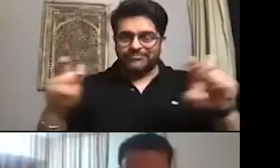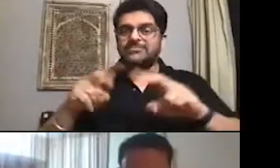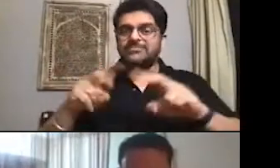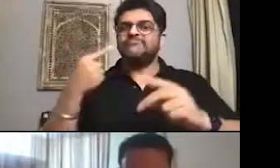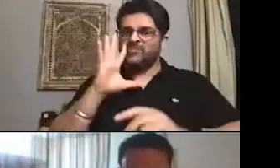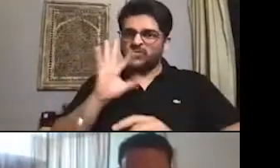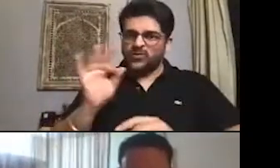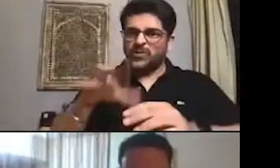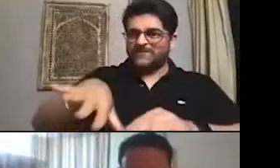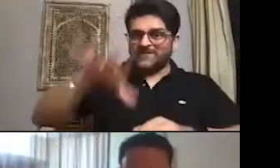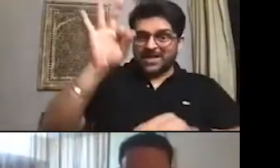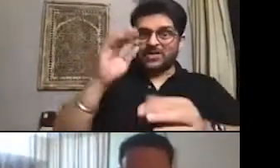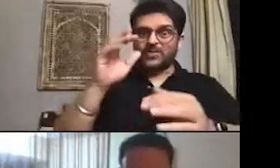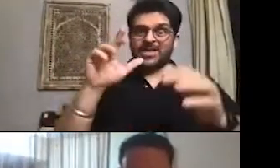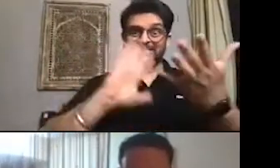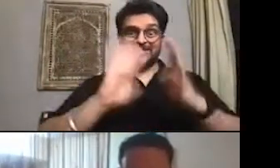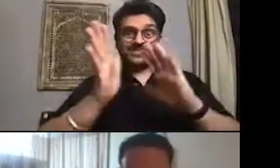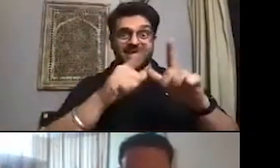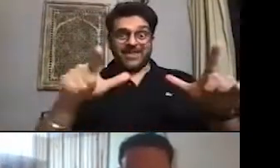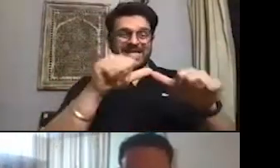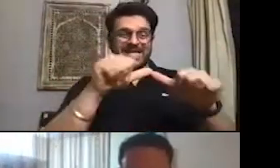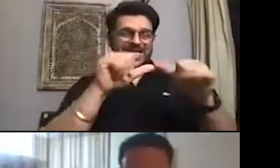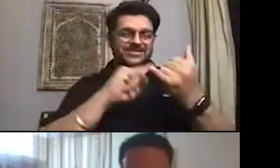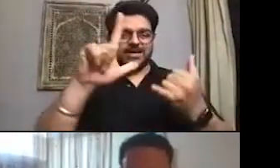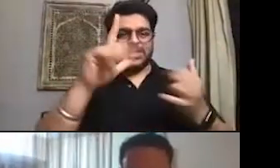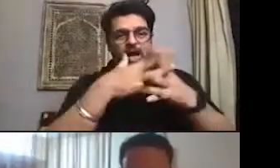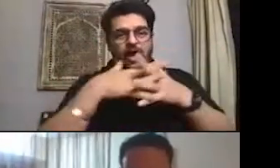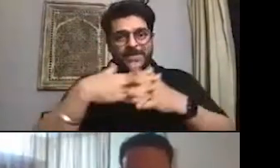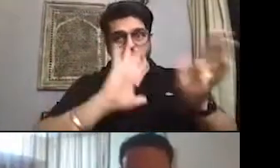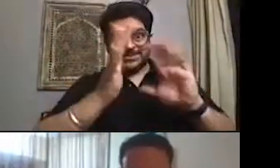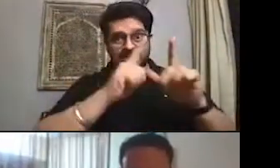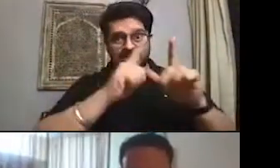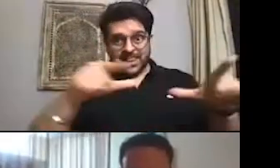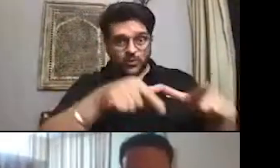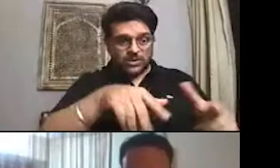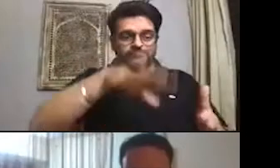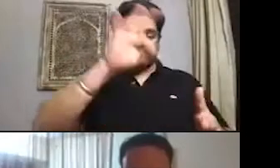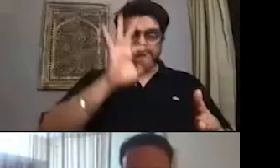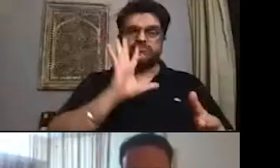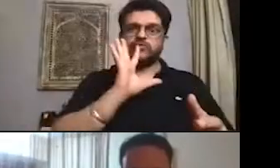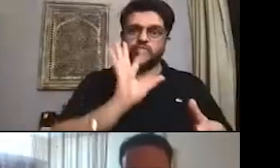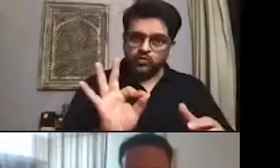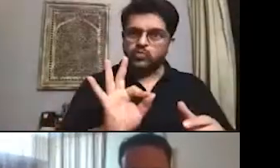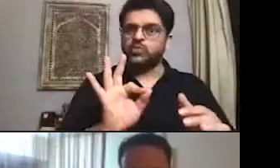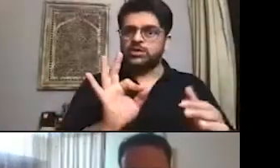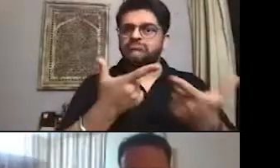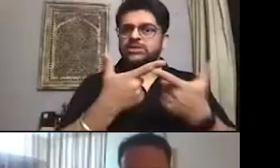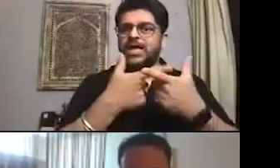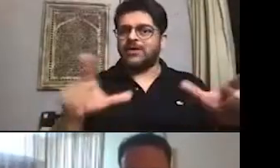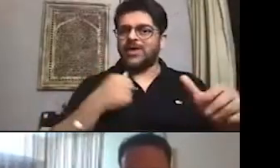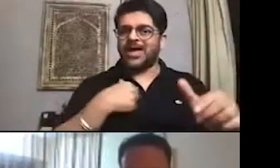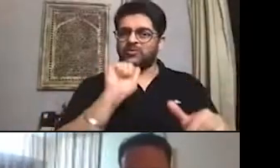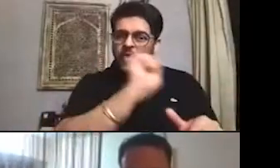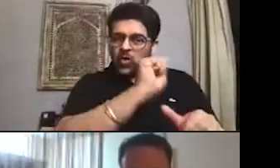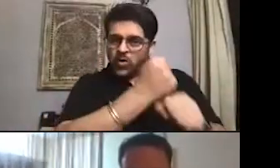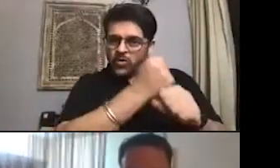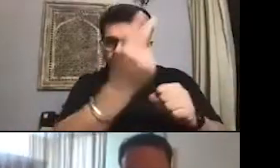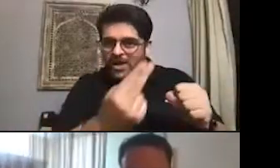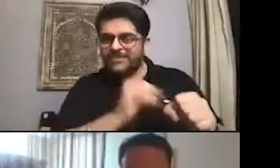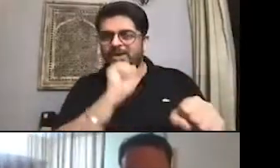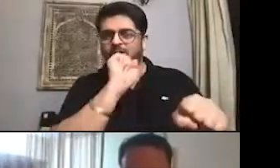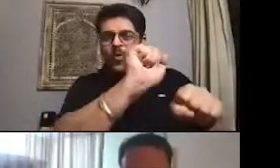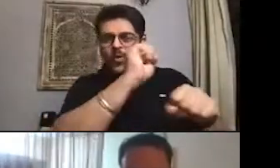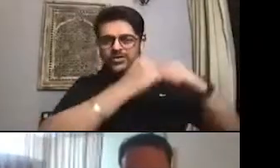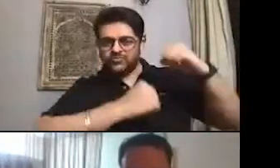So, he has already researched and given the proof as well that sign language in American Sign Language, it's actually